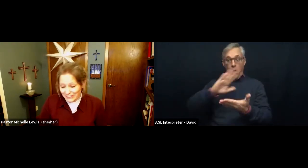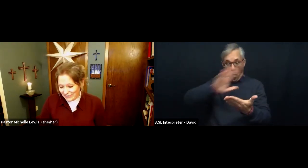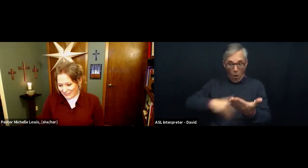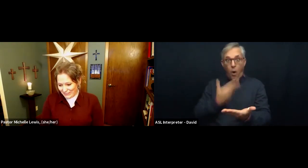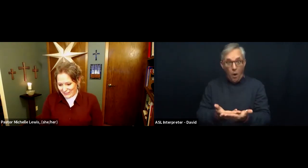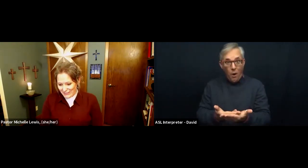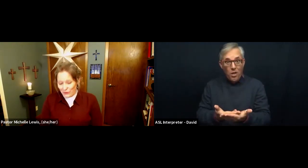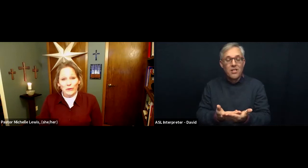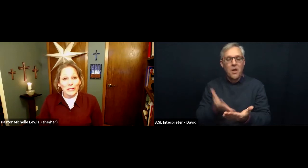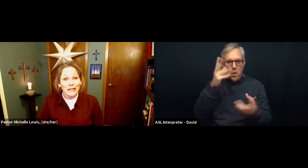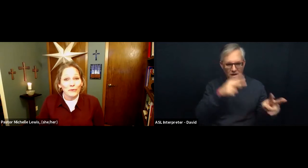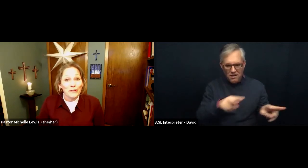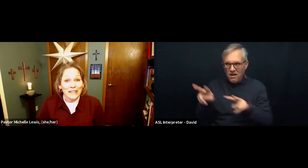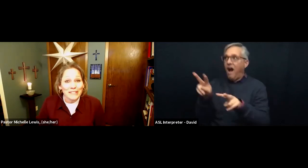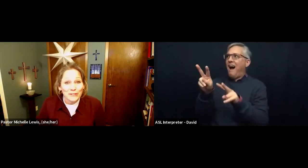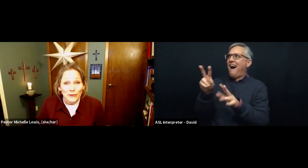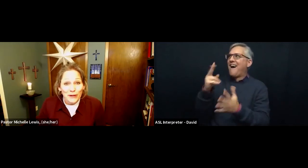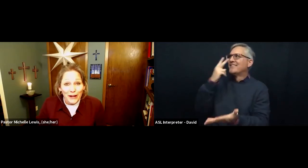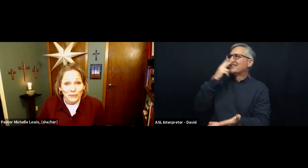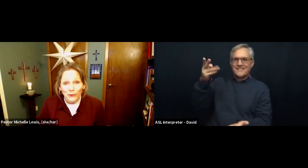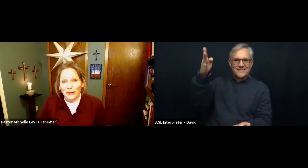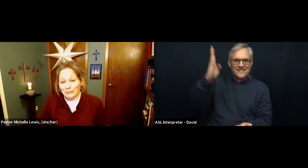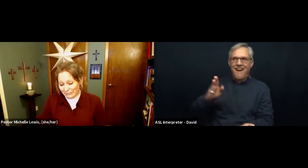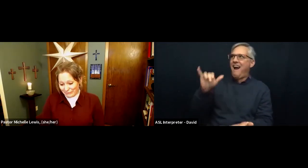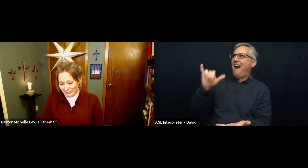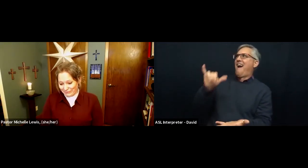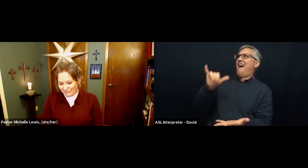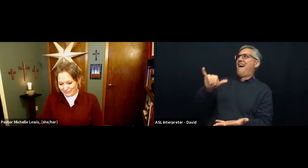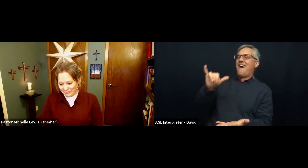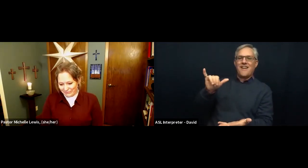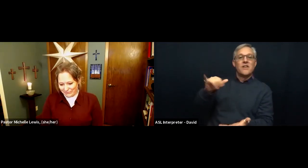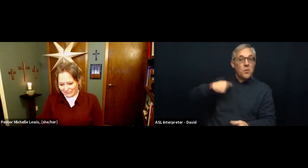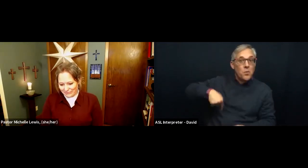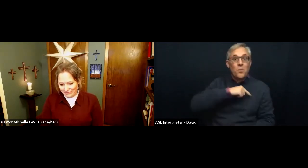revealed. We will get to know God more.